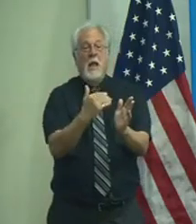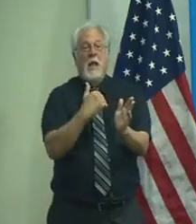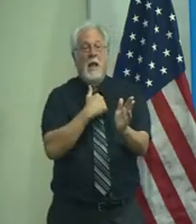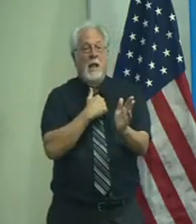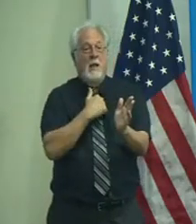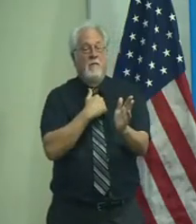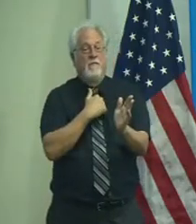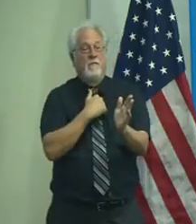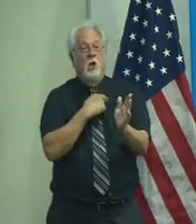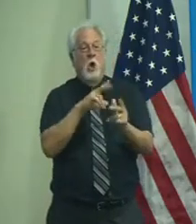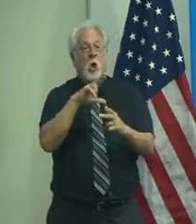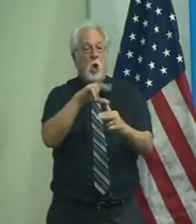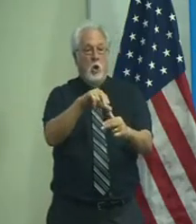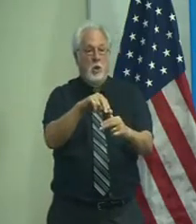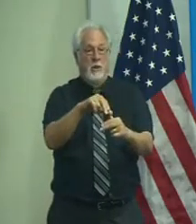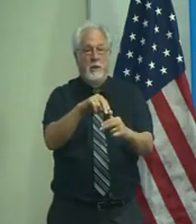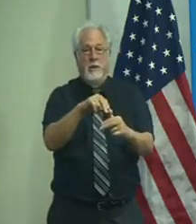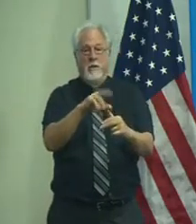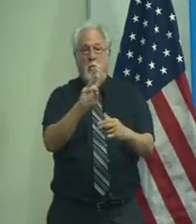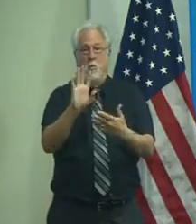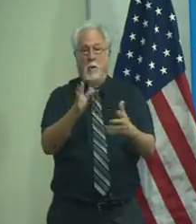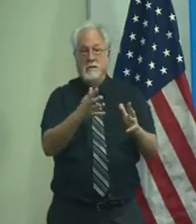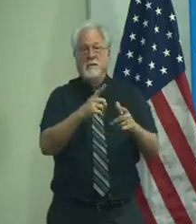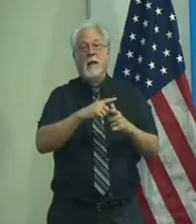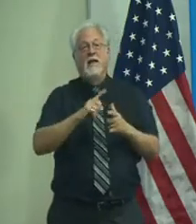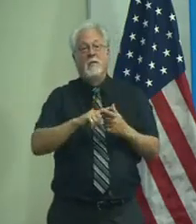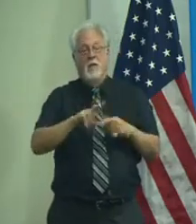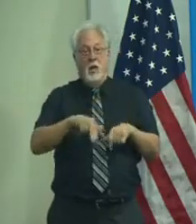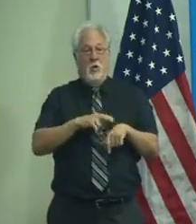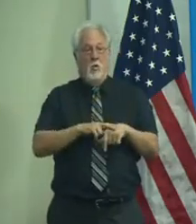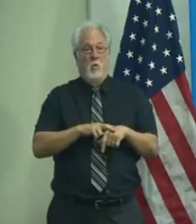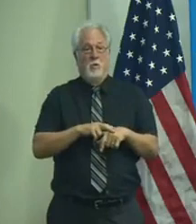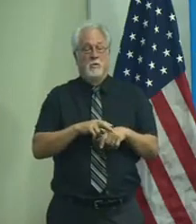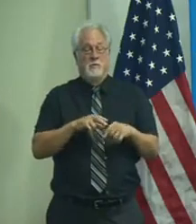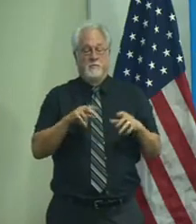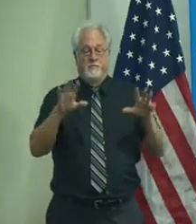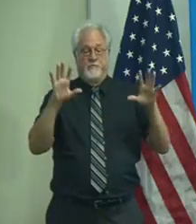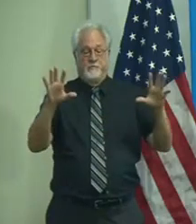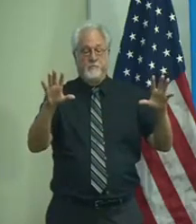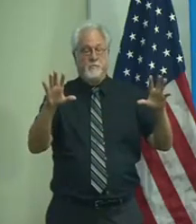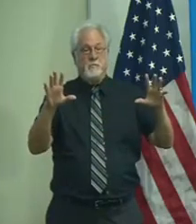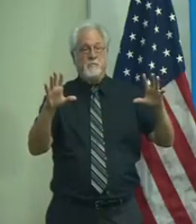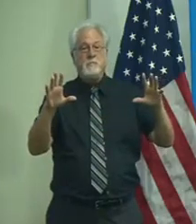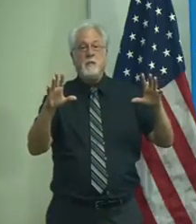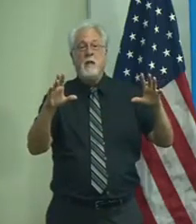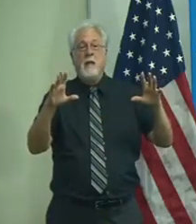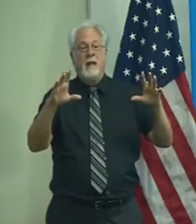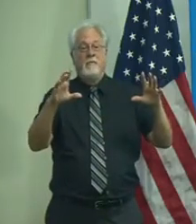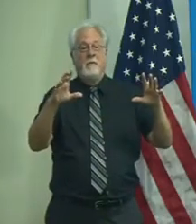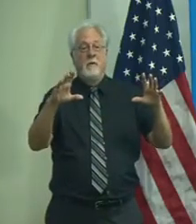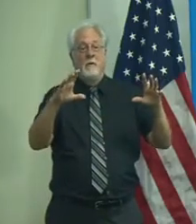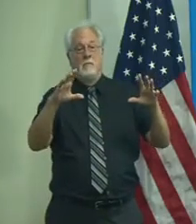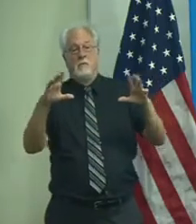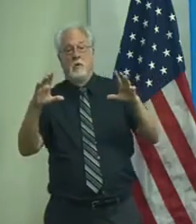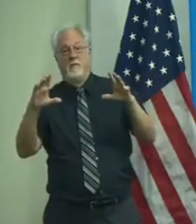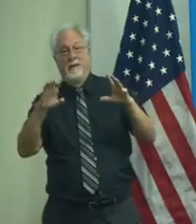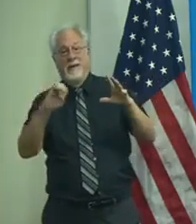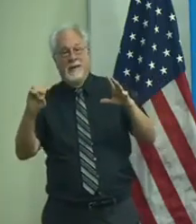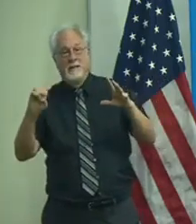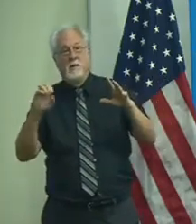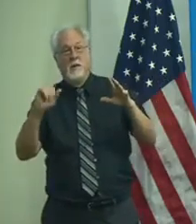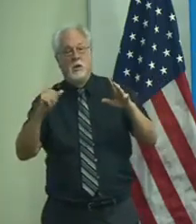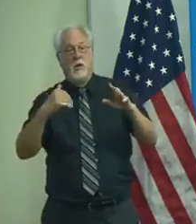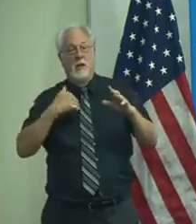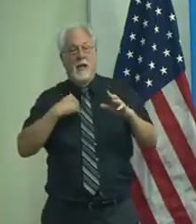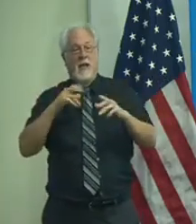have hurricane force winds. And then, of course, if that storm shifts a little bit to the east, you could be visiting